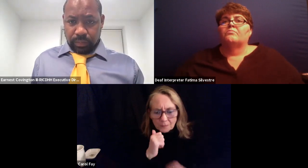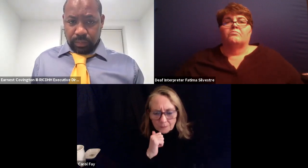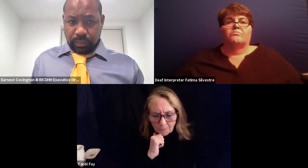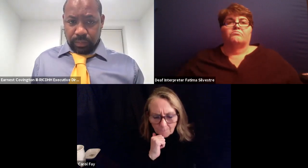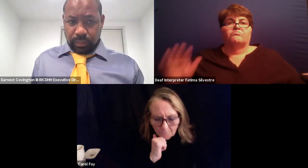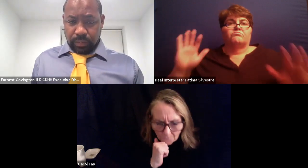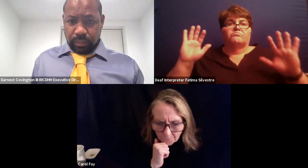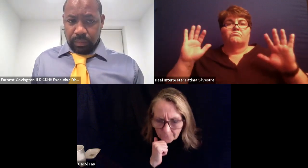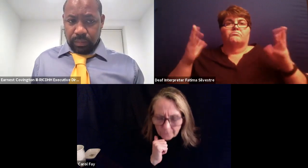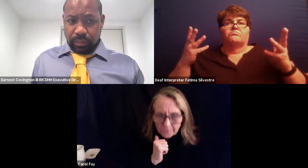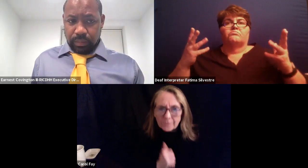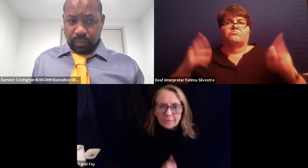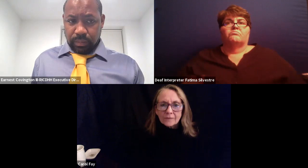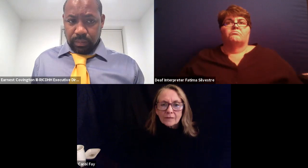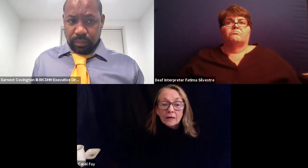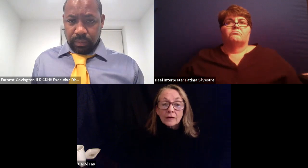up.